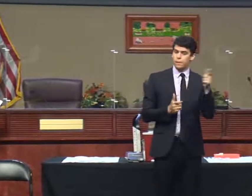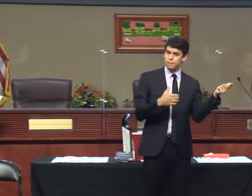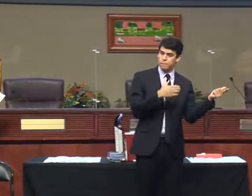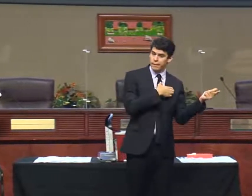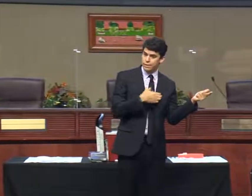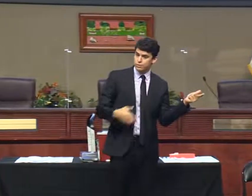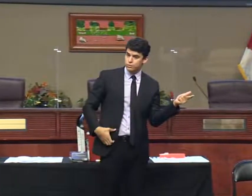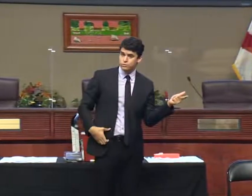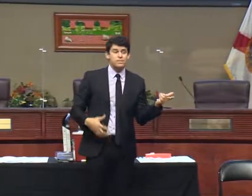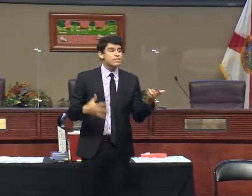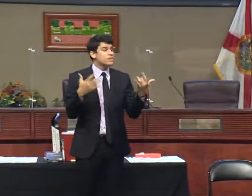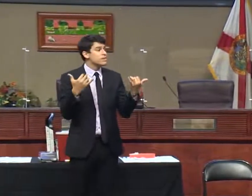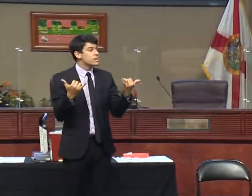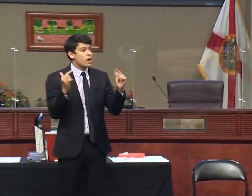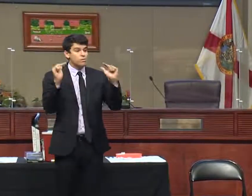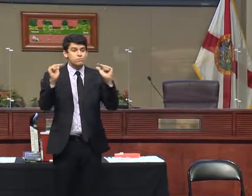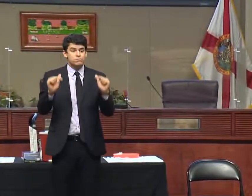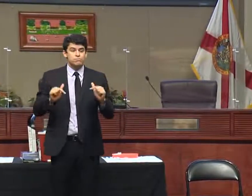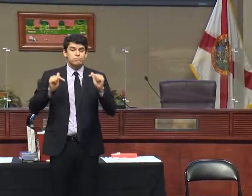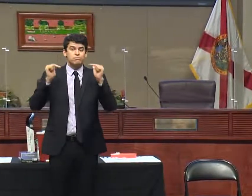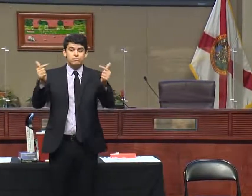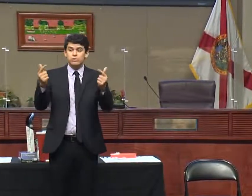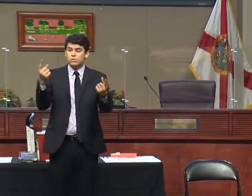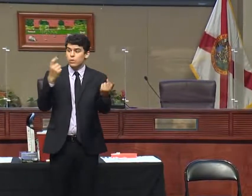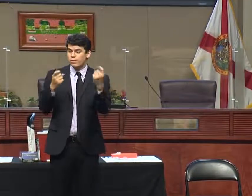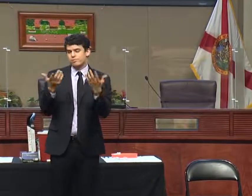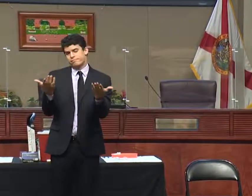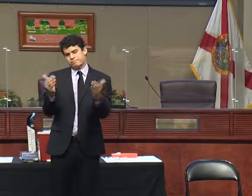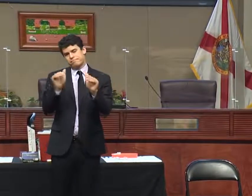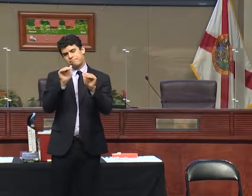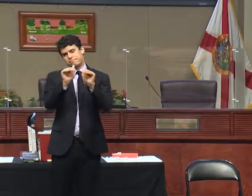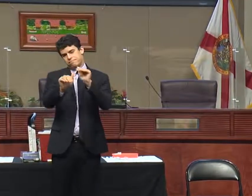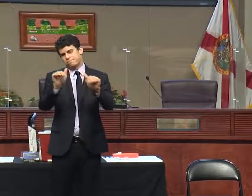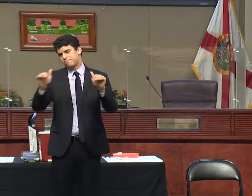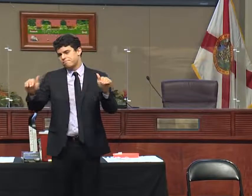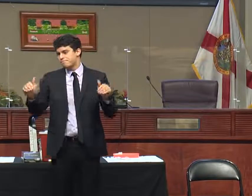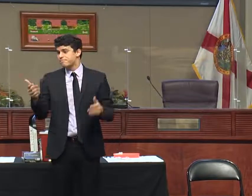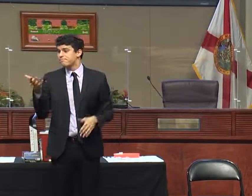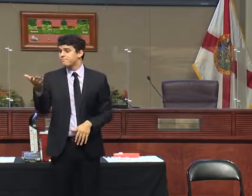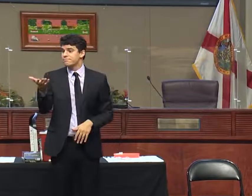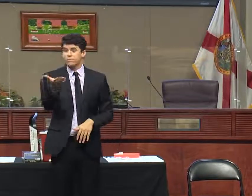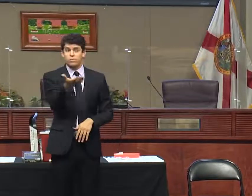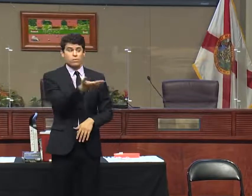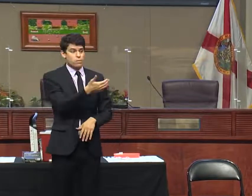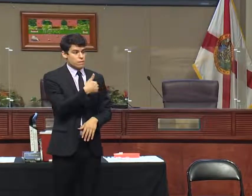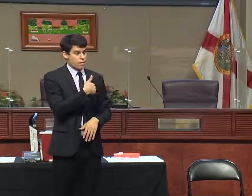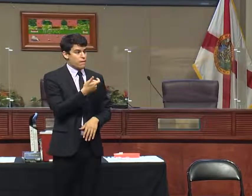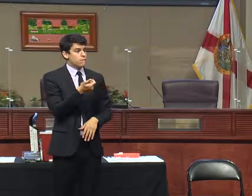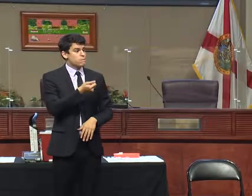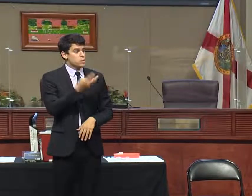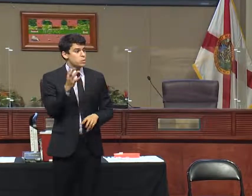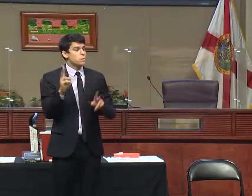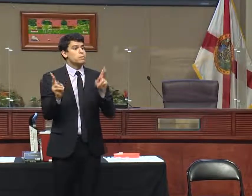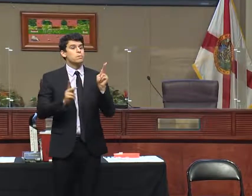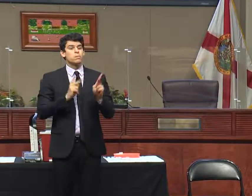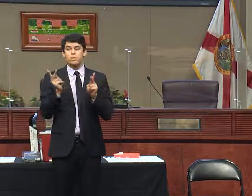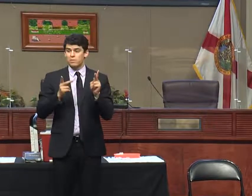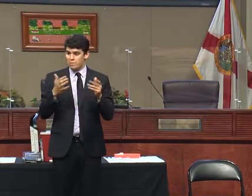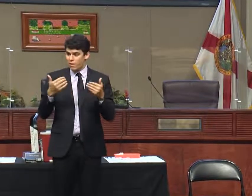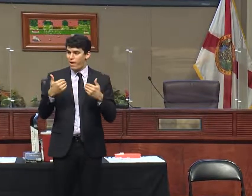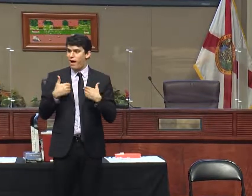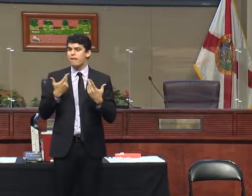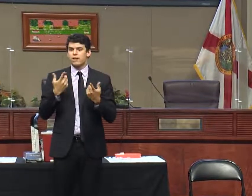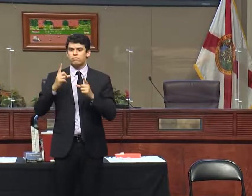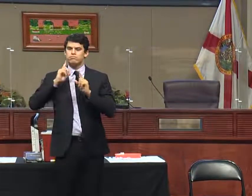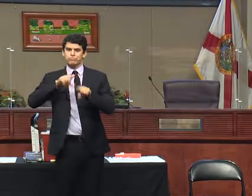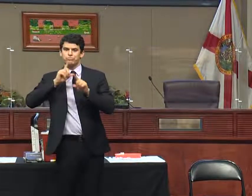Okay, as we open it up for questions, just as a reminder, we have various individuals here to respond to questions.